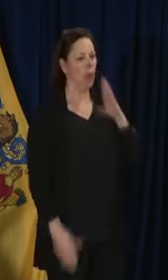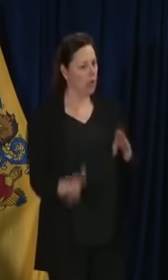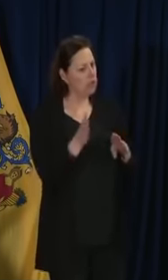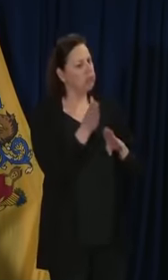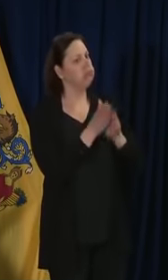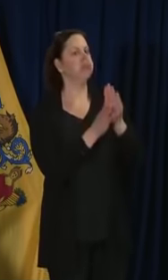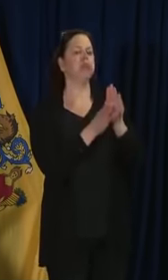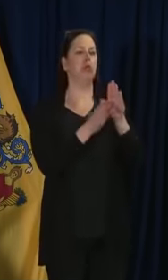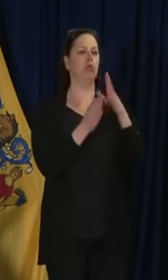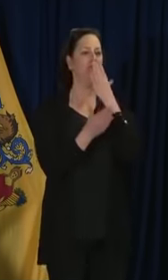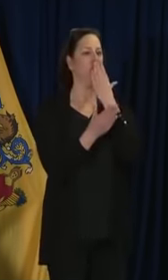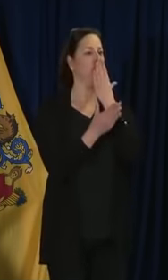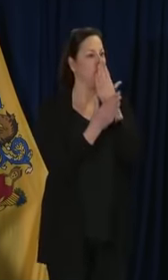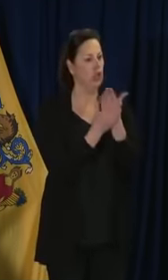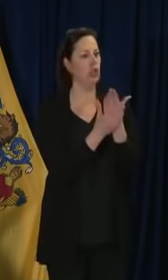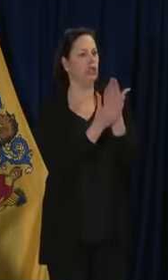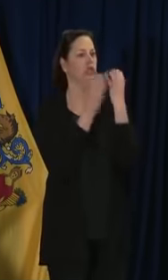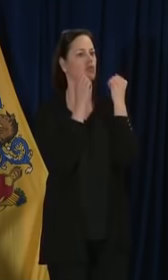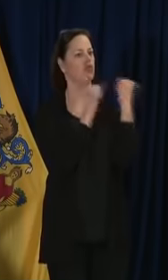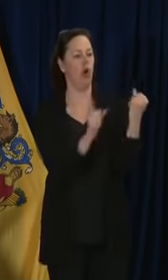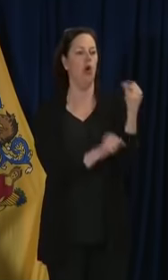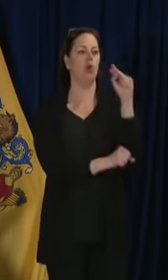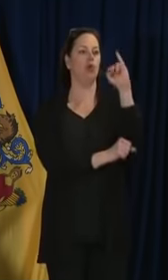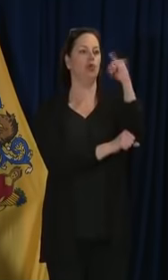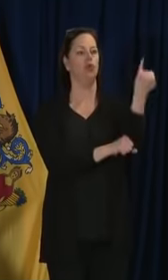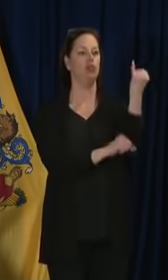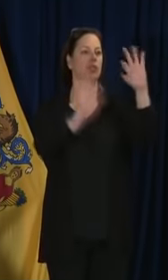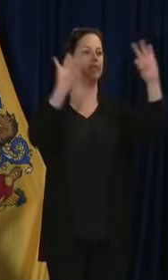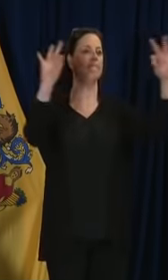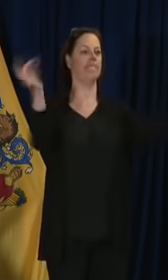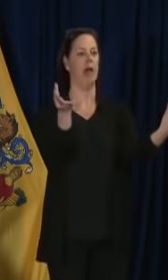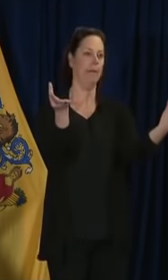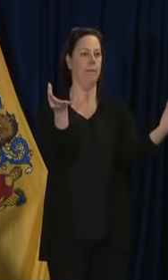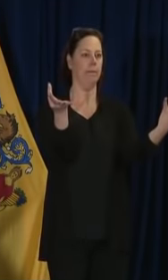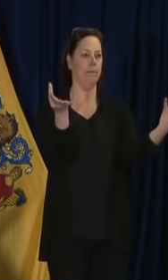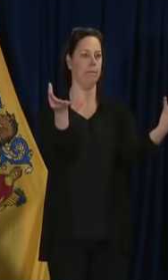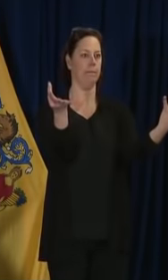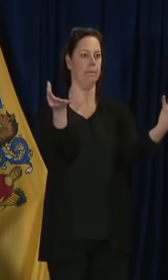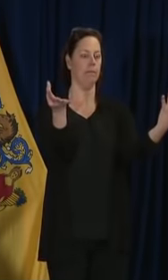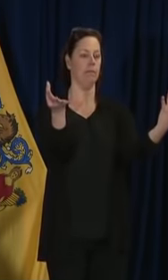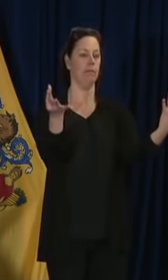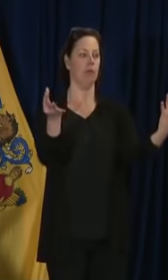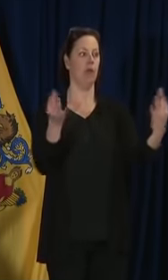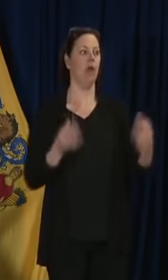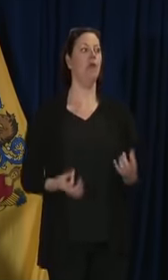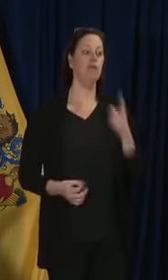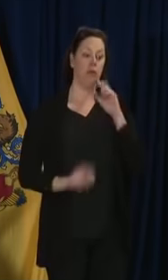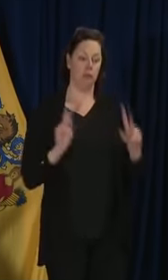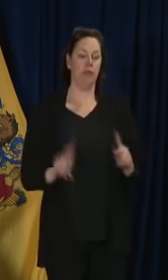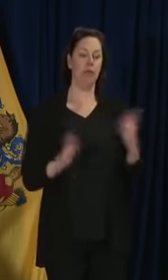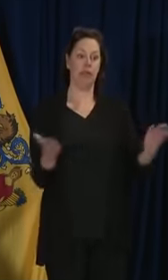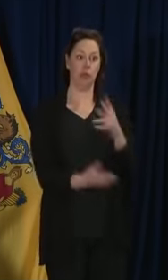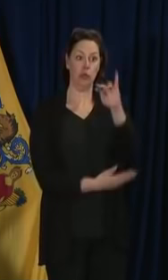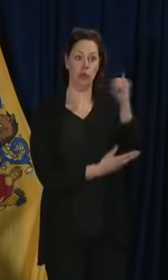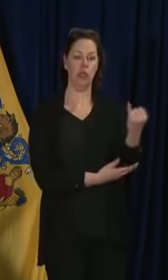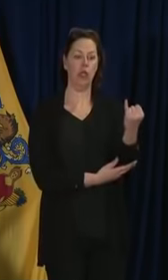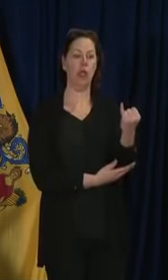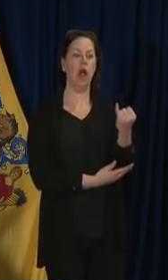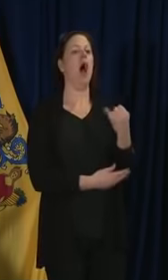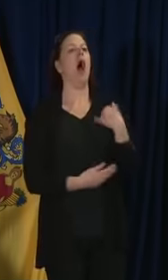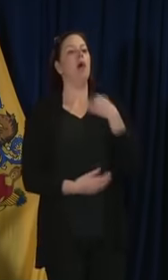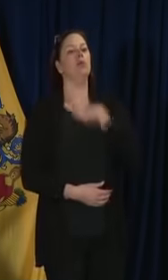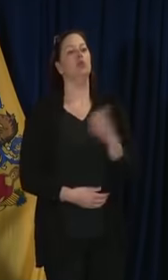stronger as one New Jersey family than ever before. And to all New Jerseyans, I wish you nothing but safety and good health. Let's